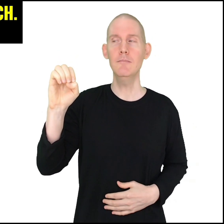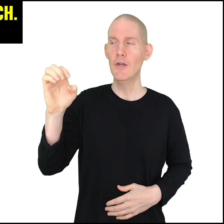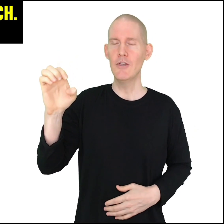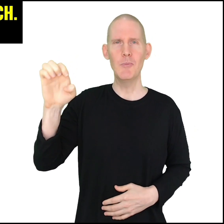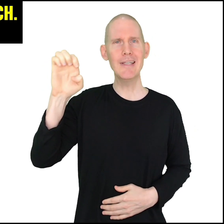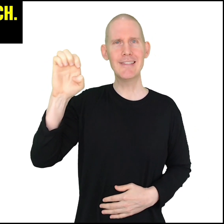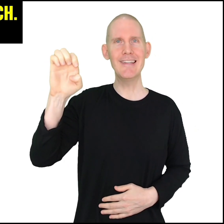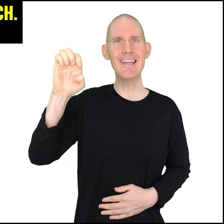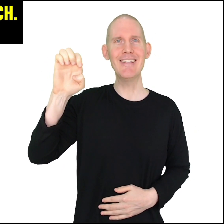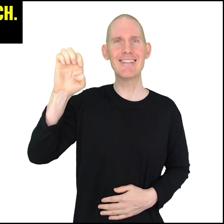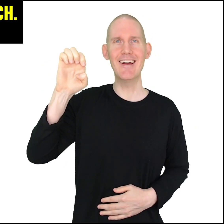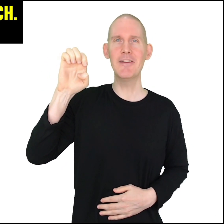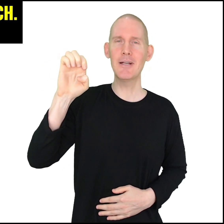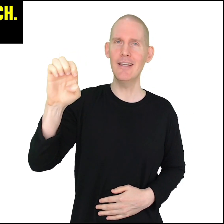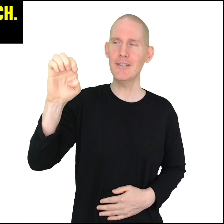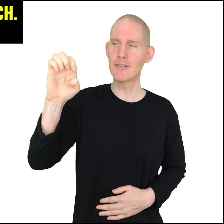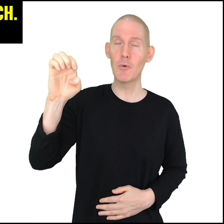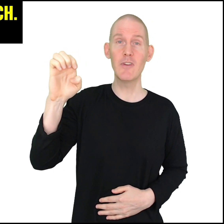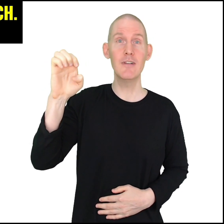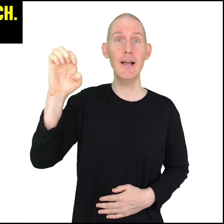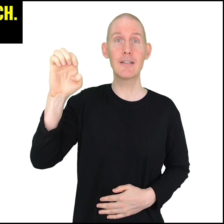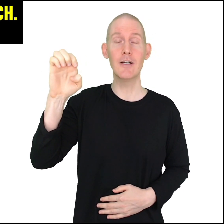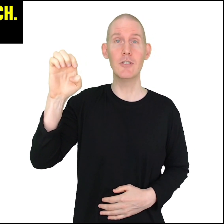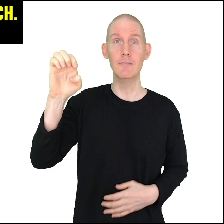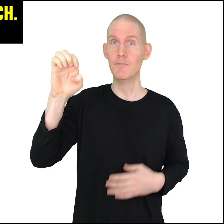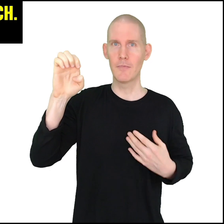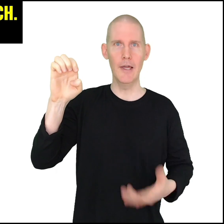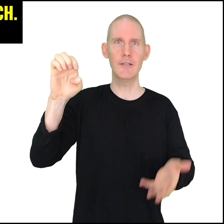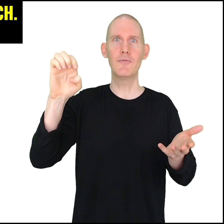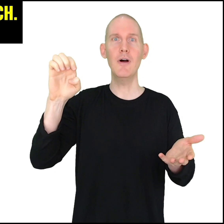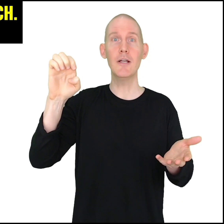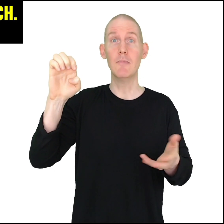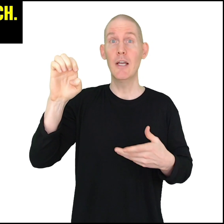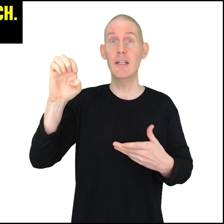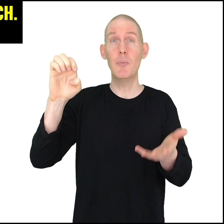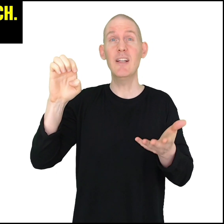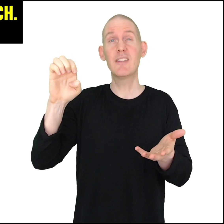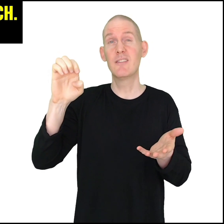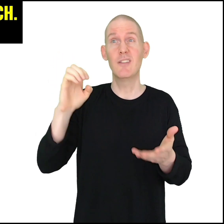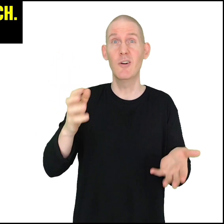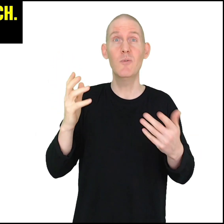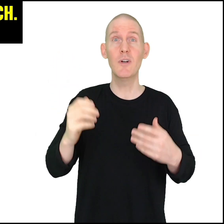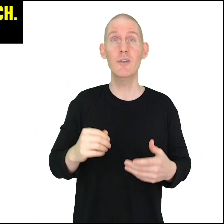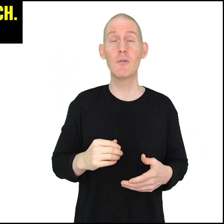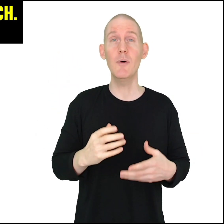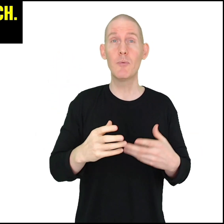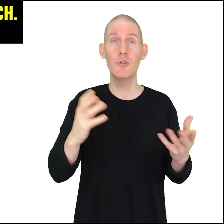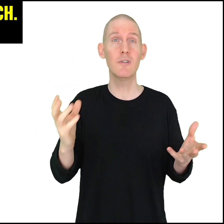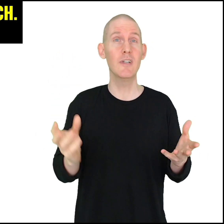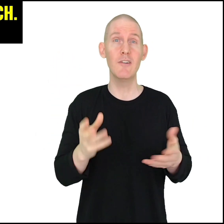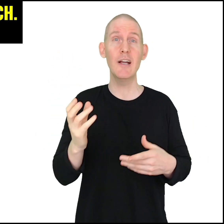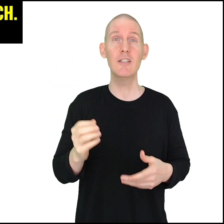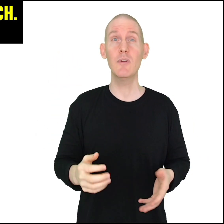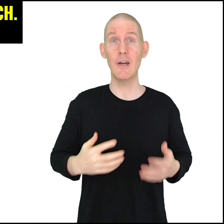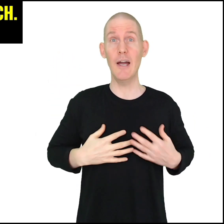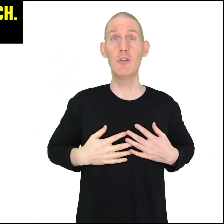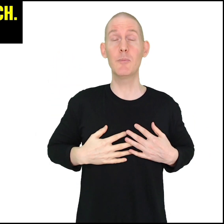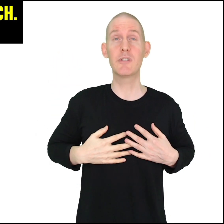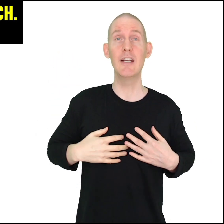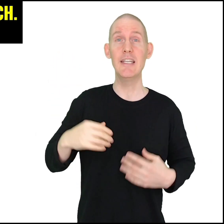You may see the E signed like this, where they're not touching. That's fine. It depends, where you grew up, who you're interacting with. I grew up signing E